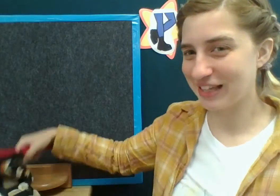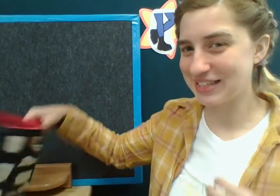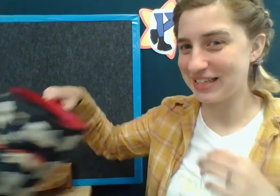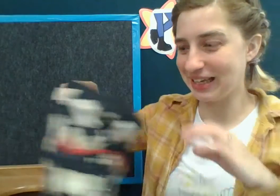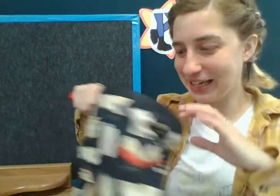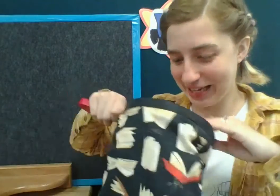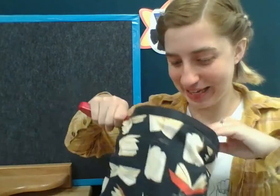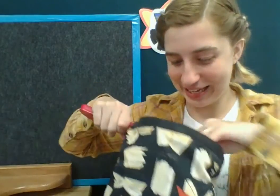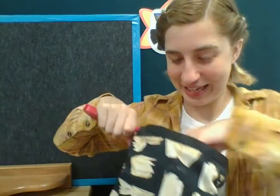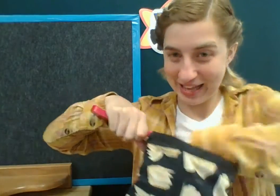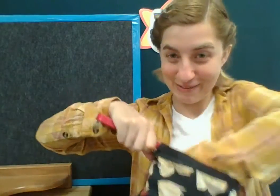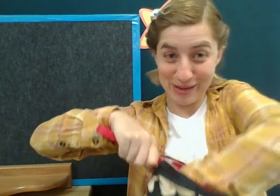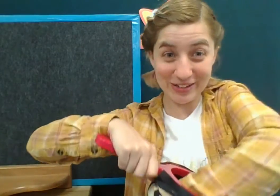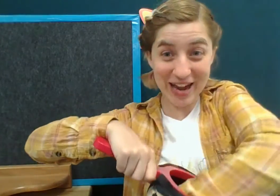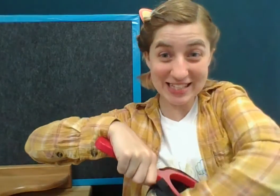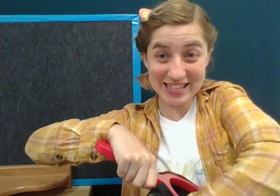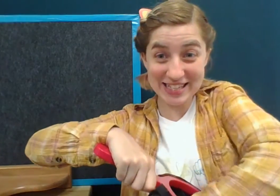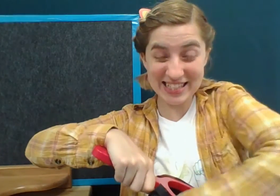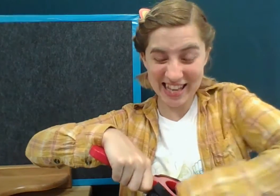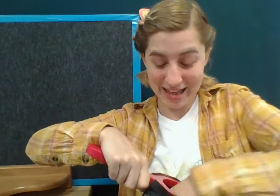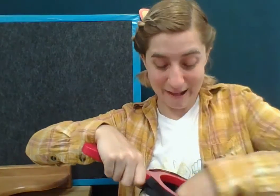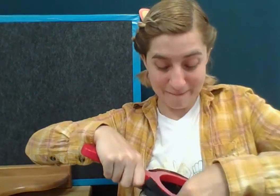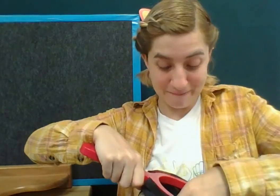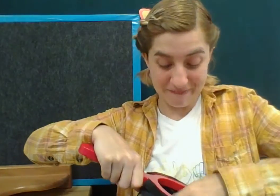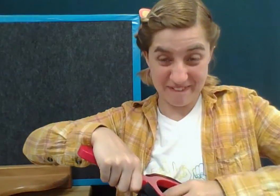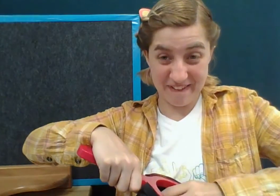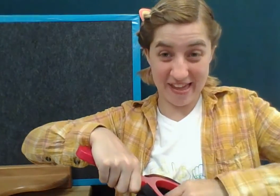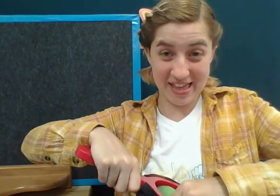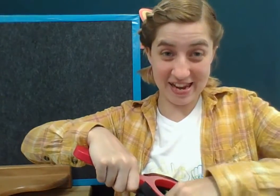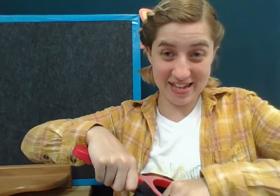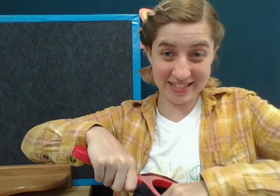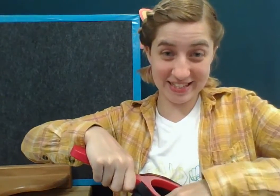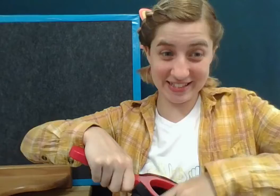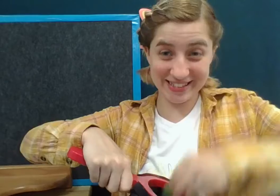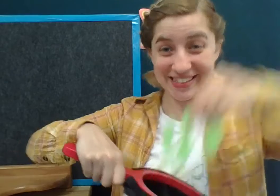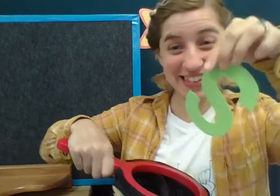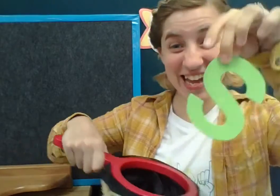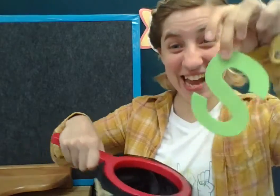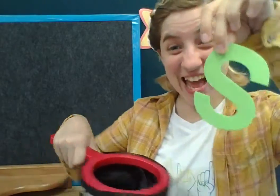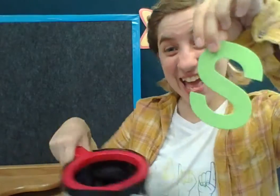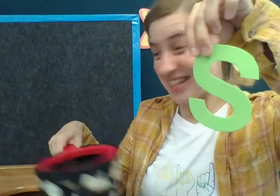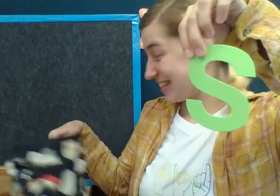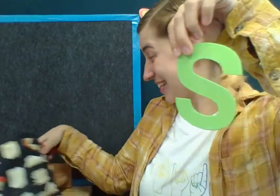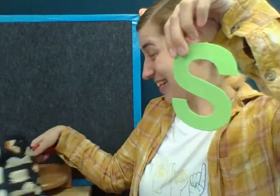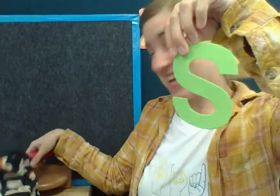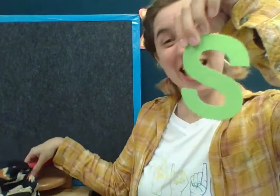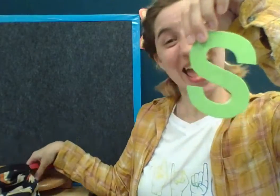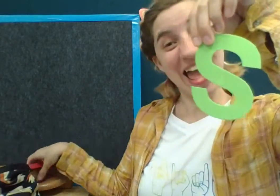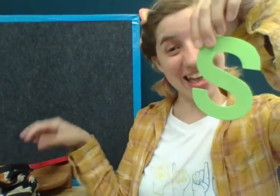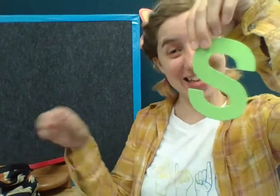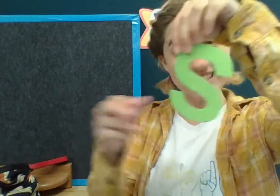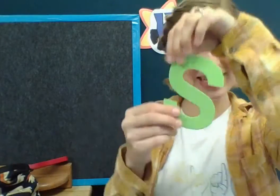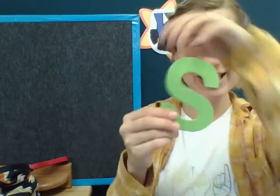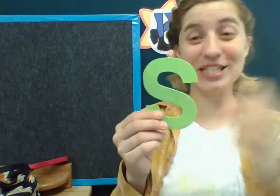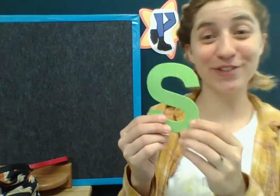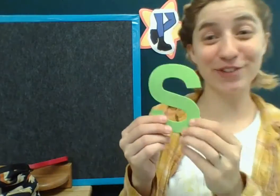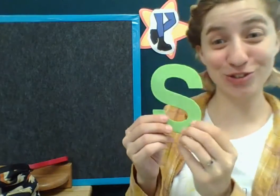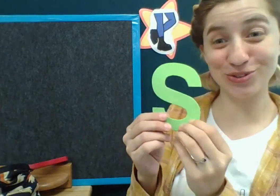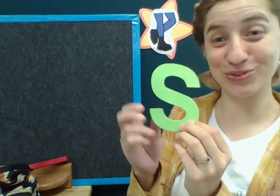Let's see. Make your guesses. And it's S. S is for